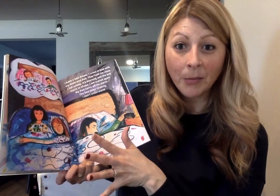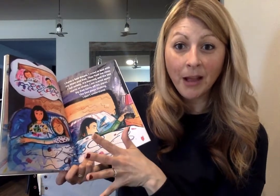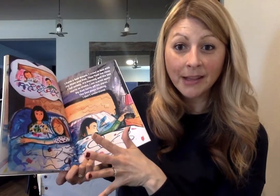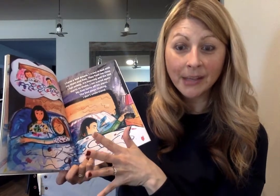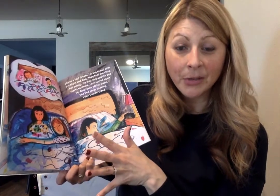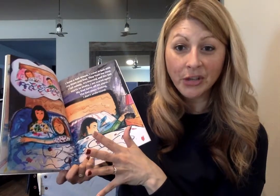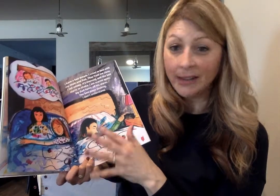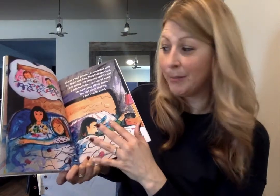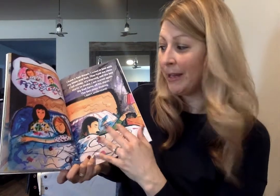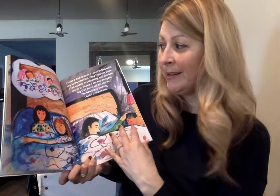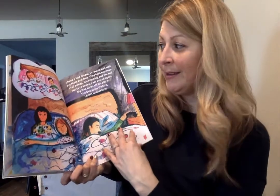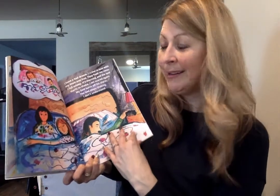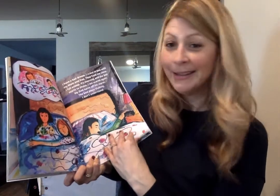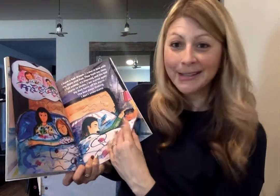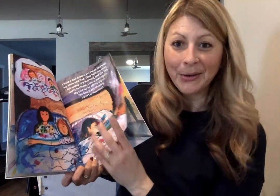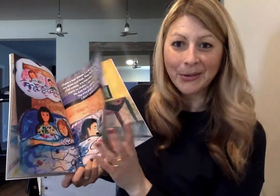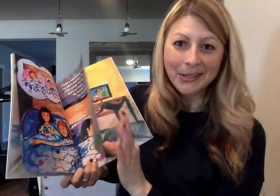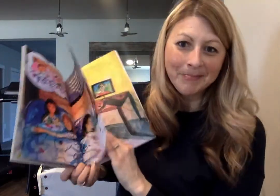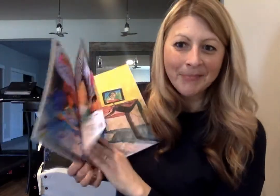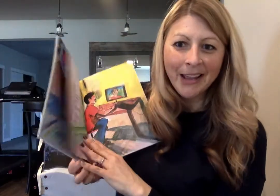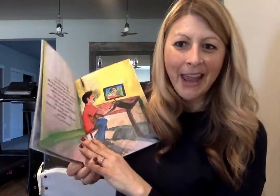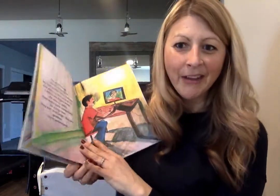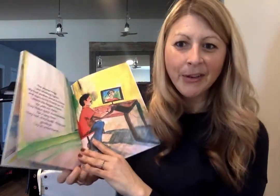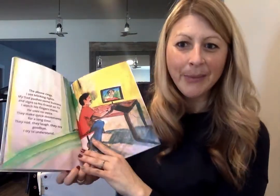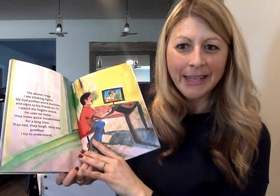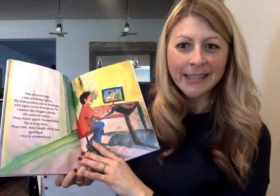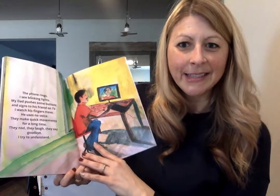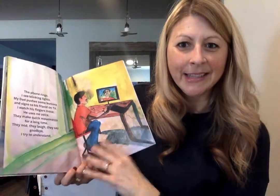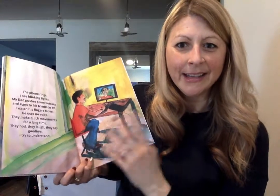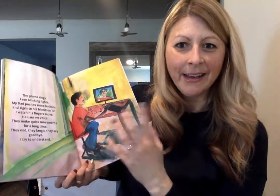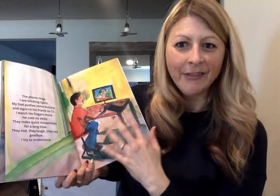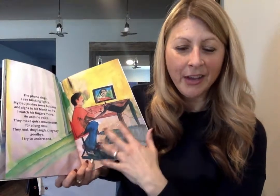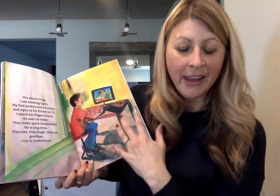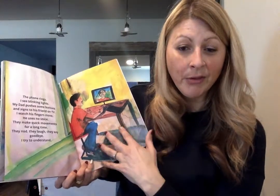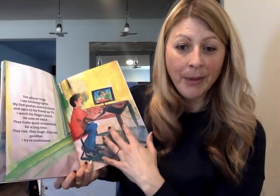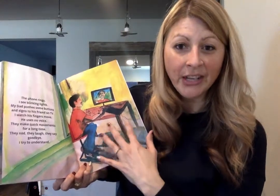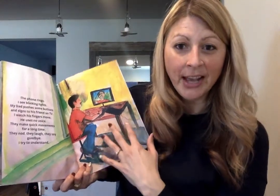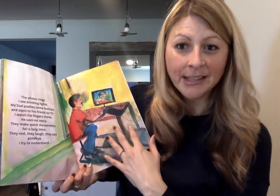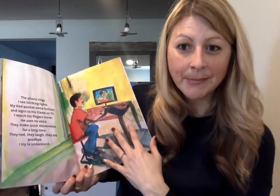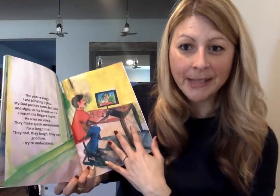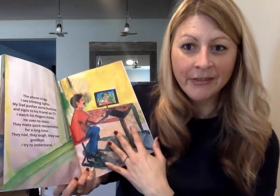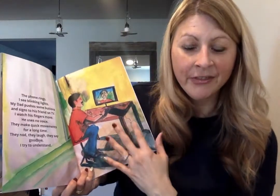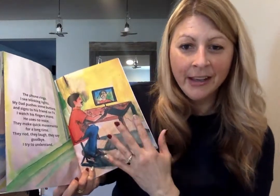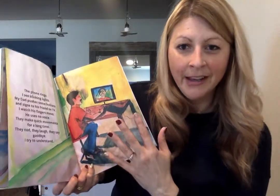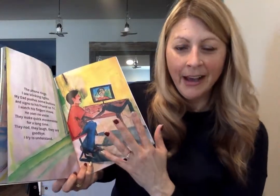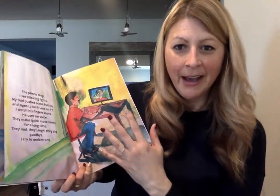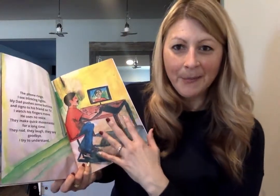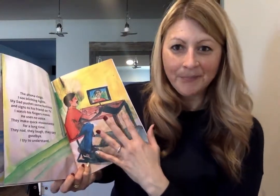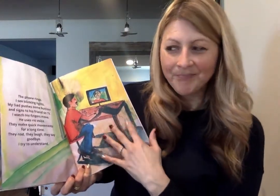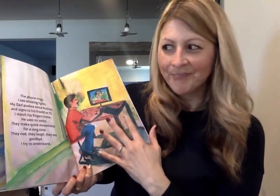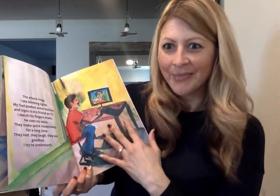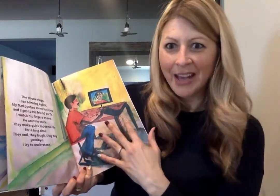clocks that would shake the bed. So just every page has some deaf kind